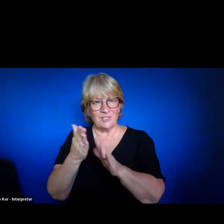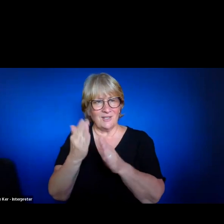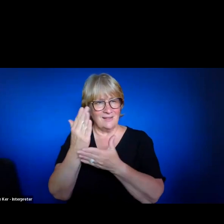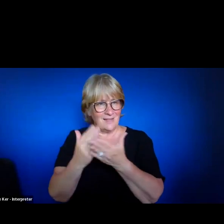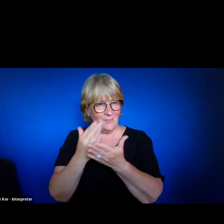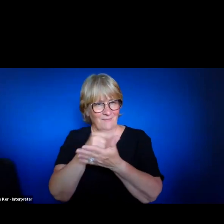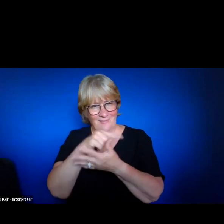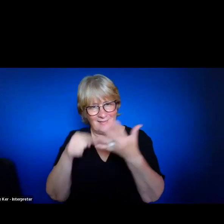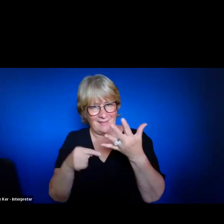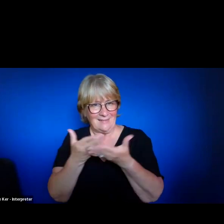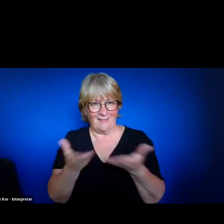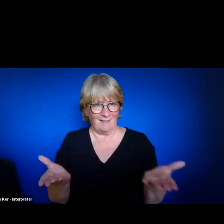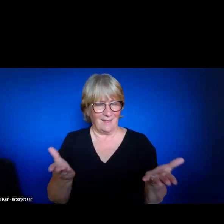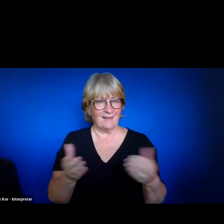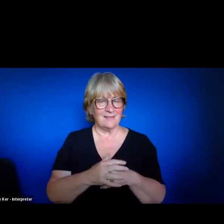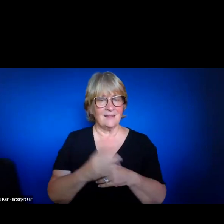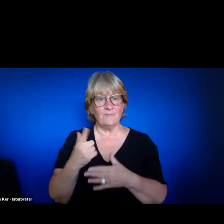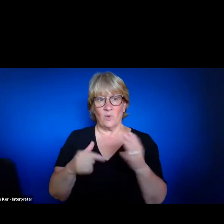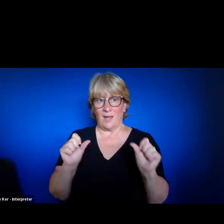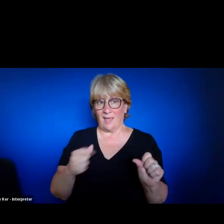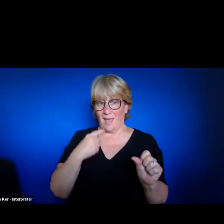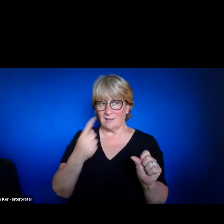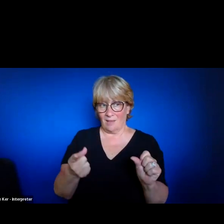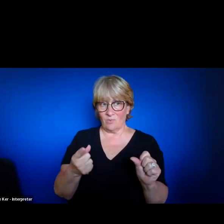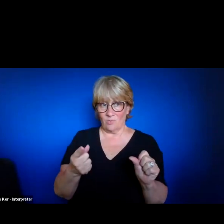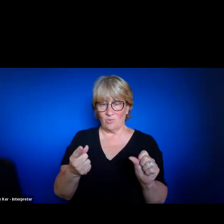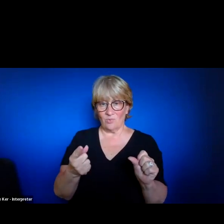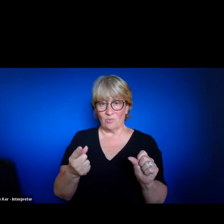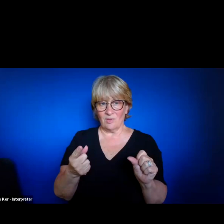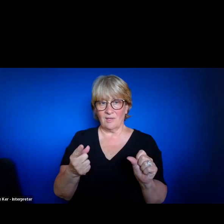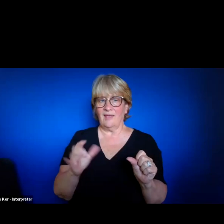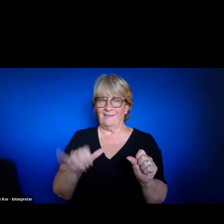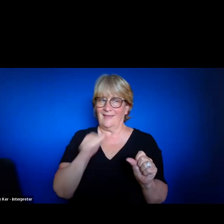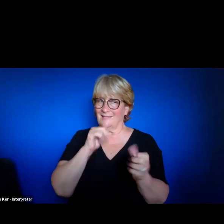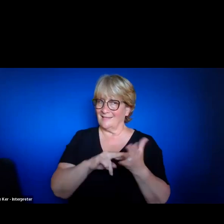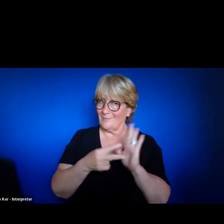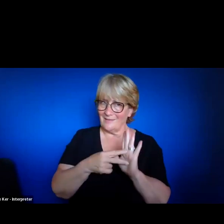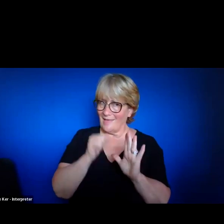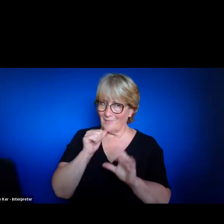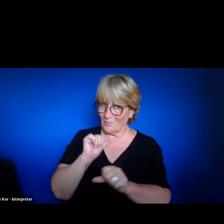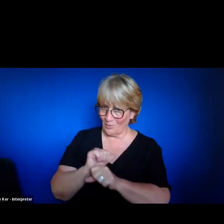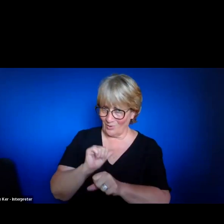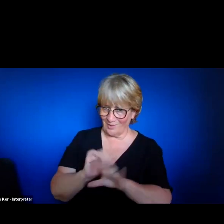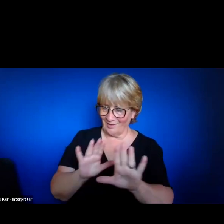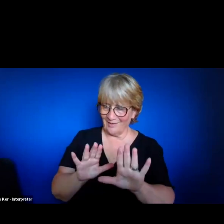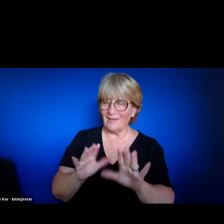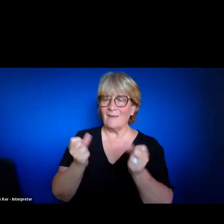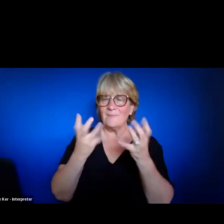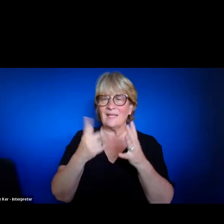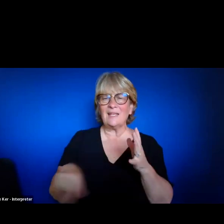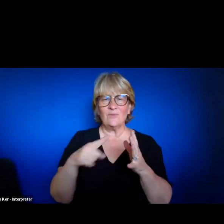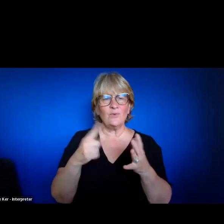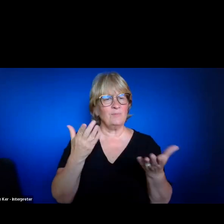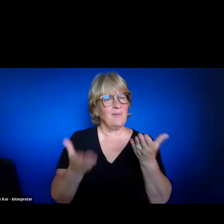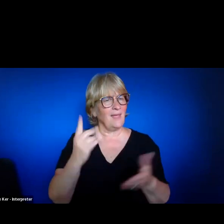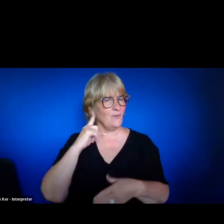So what I can tell you though is that doesn't mean they haven't been working, right? Many of you may have